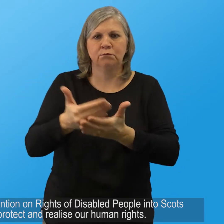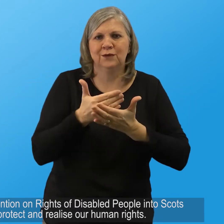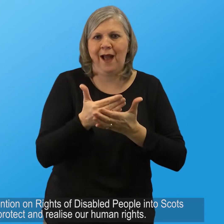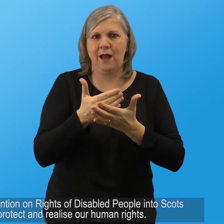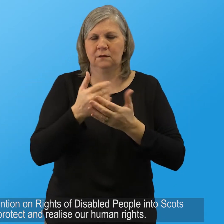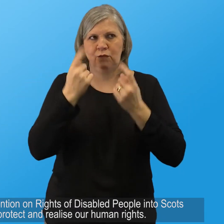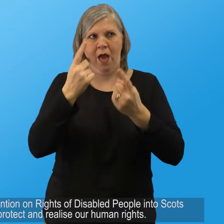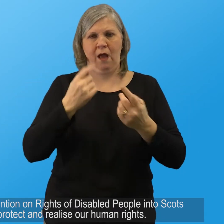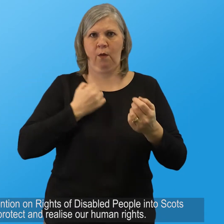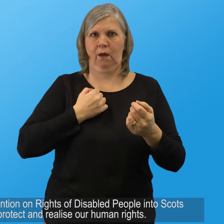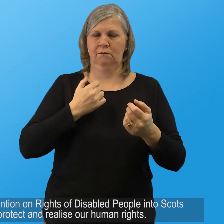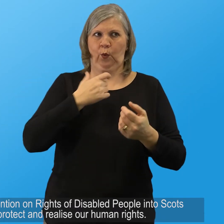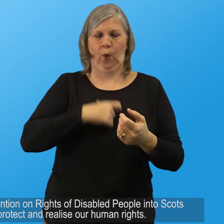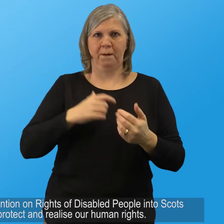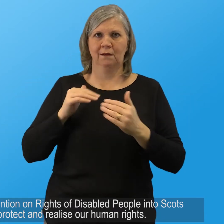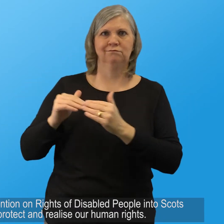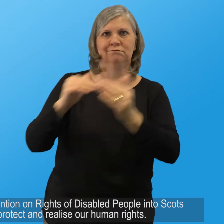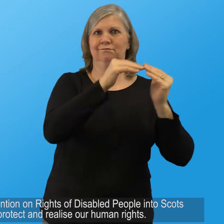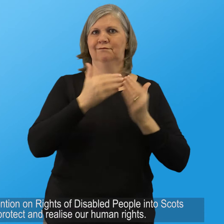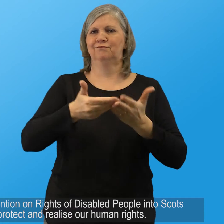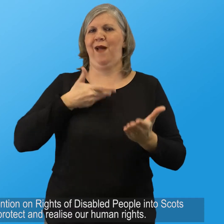our human rights.